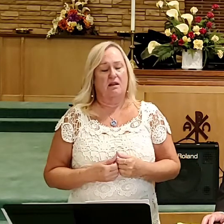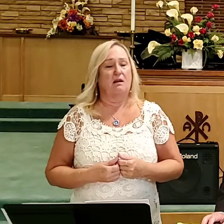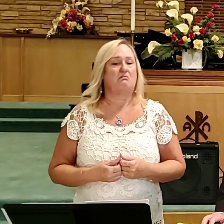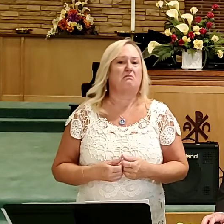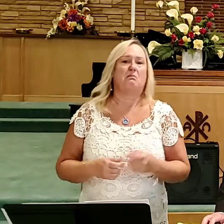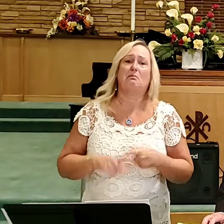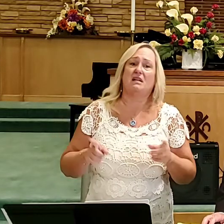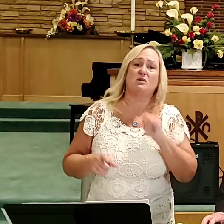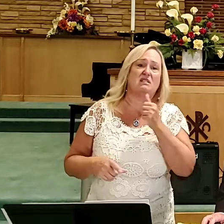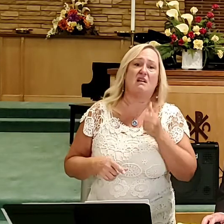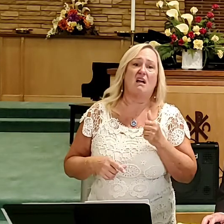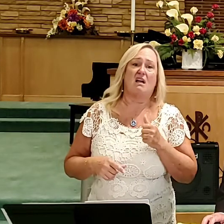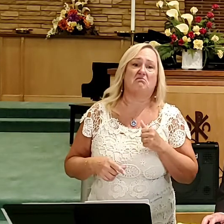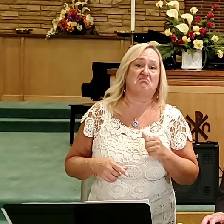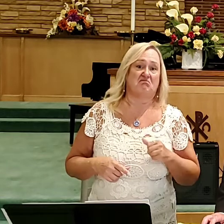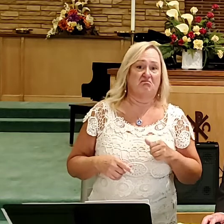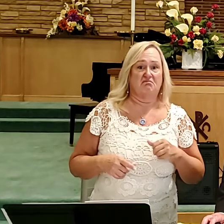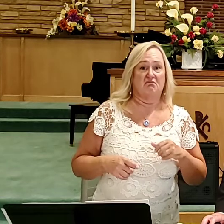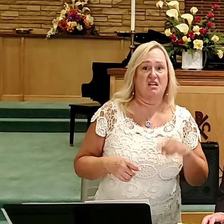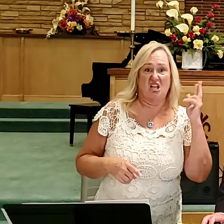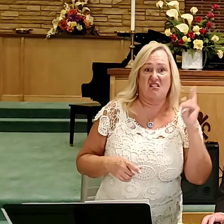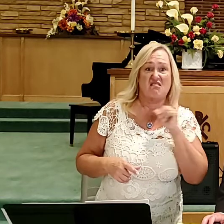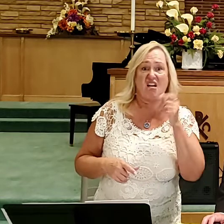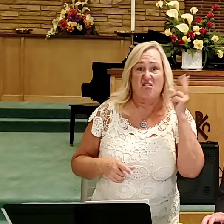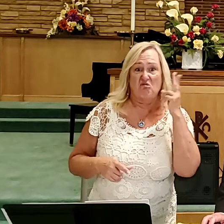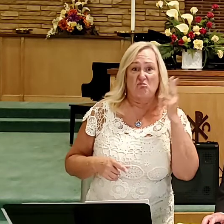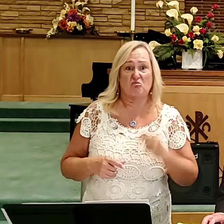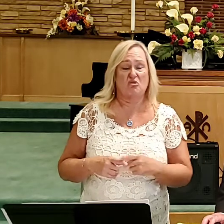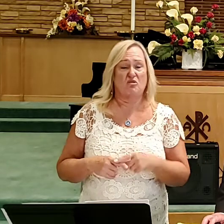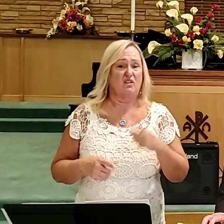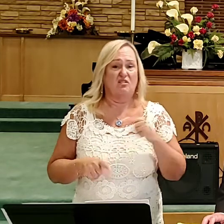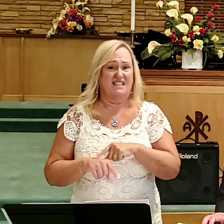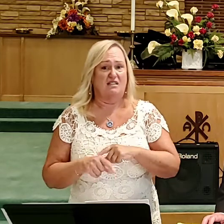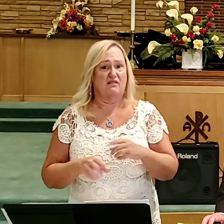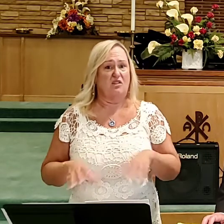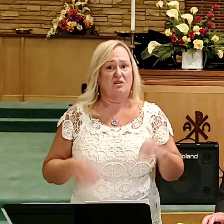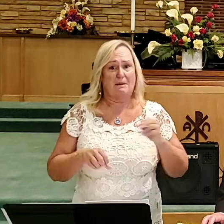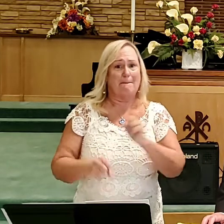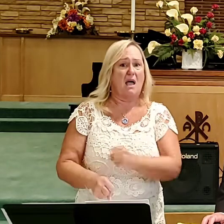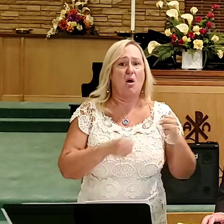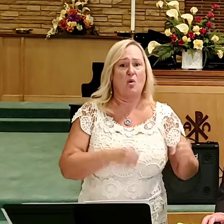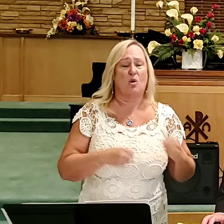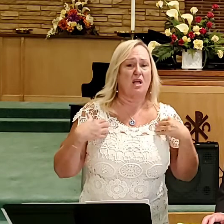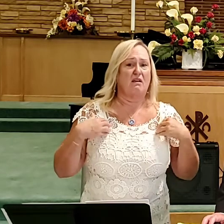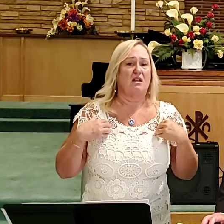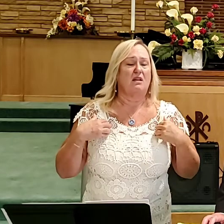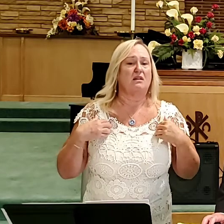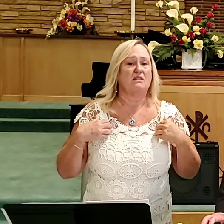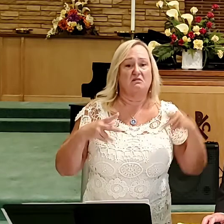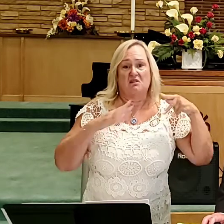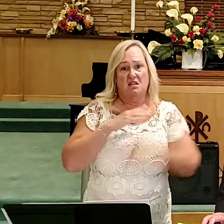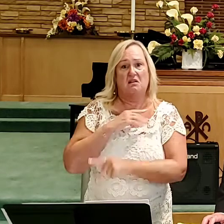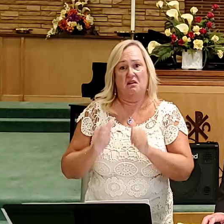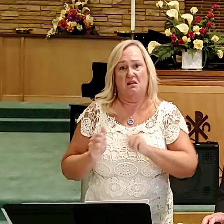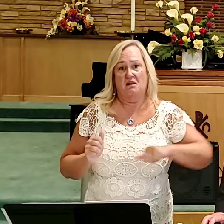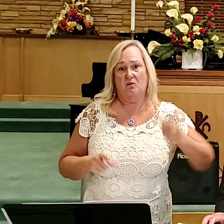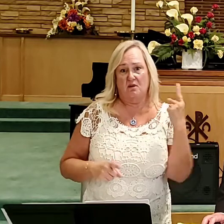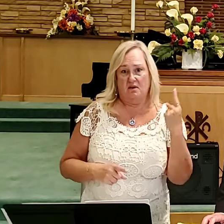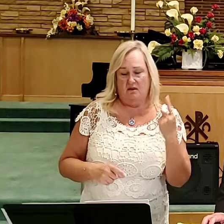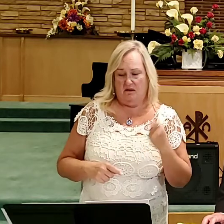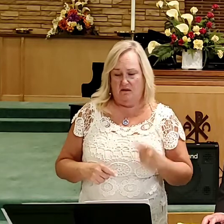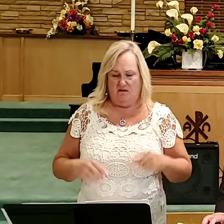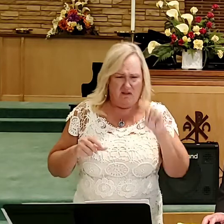Although it was not uncommon in those days for those in power to execute anyone